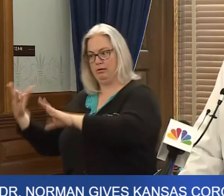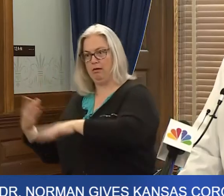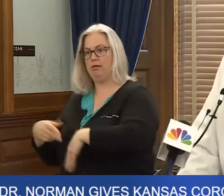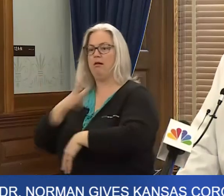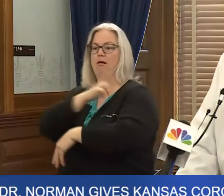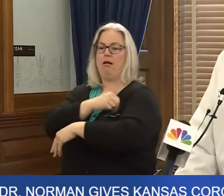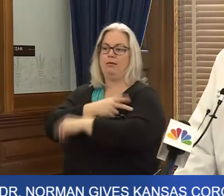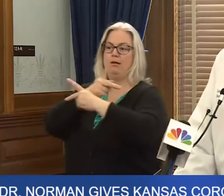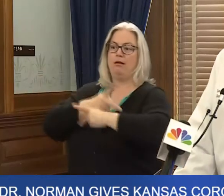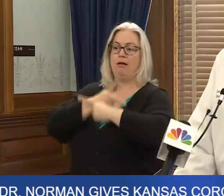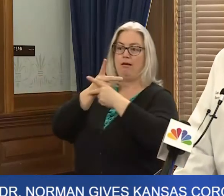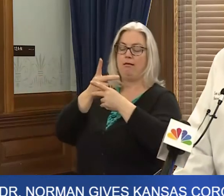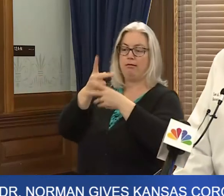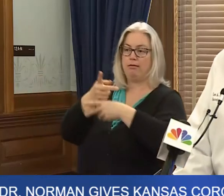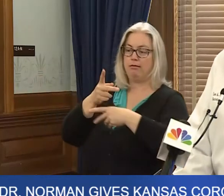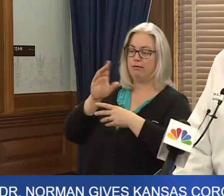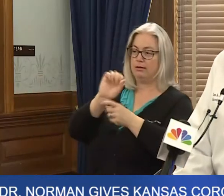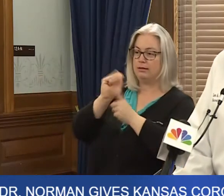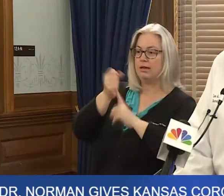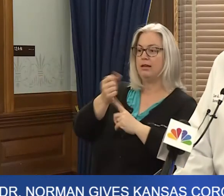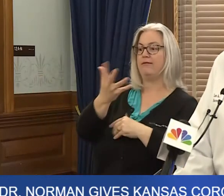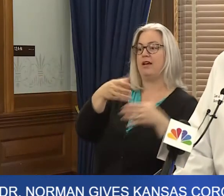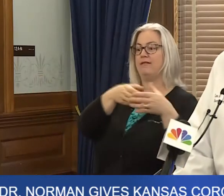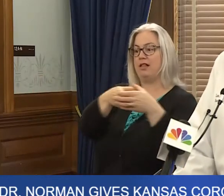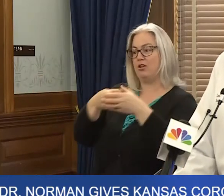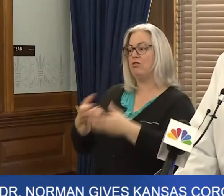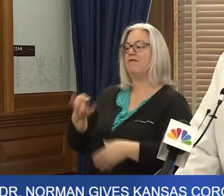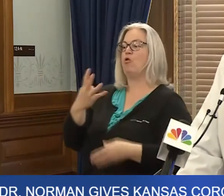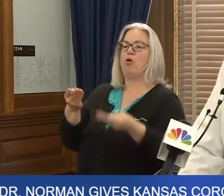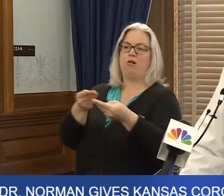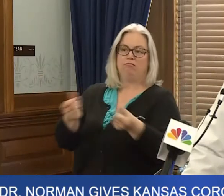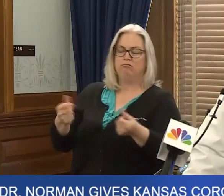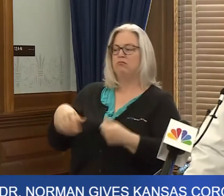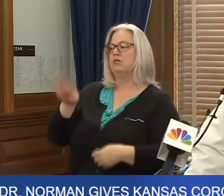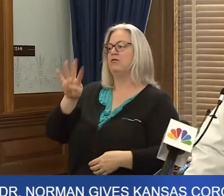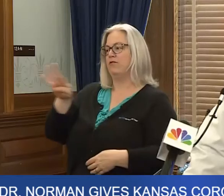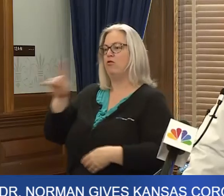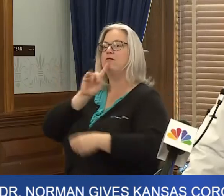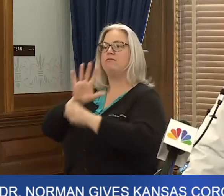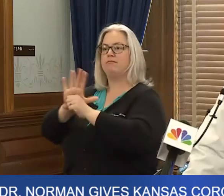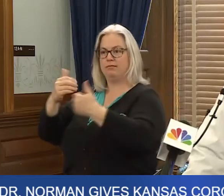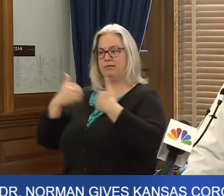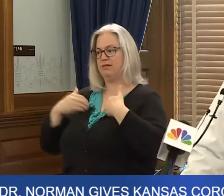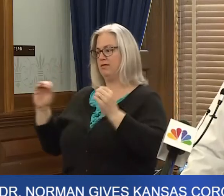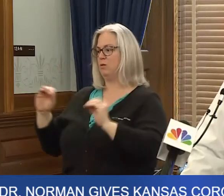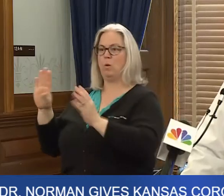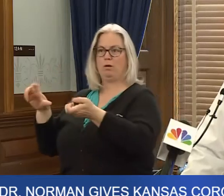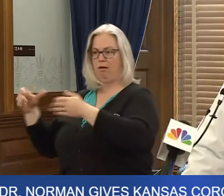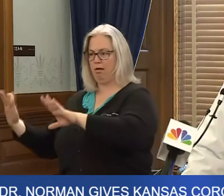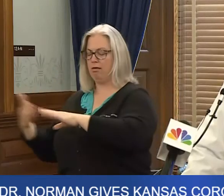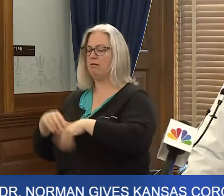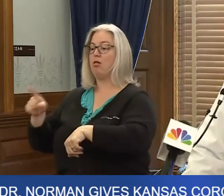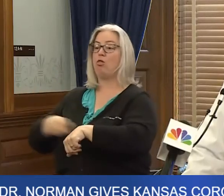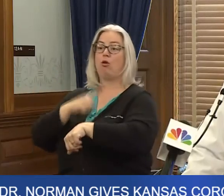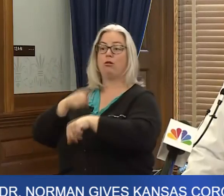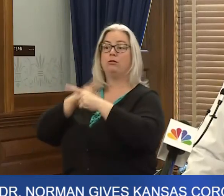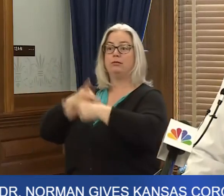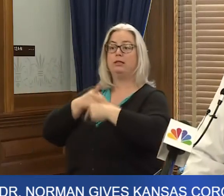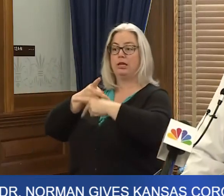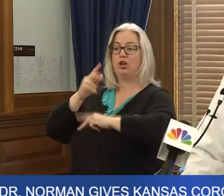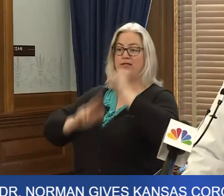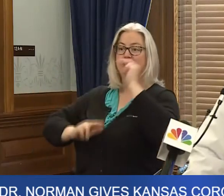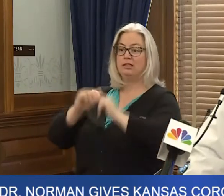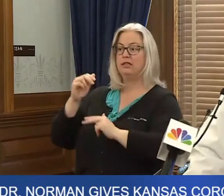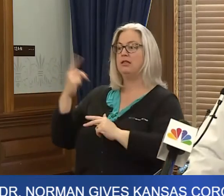and healthcare settings, 5 clusters, 4 of which are inactive with 44 cases and no deaths. Long-term care, which is of